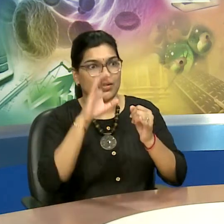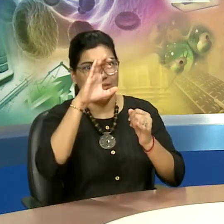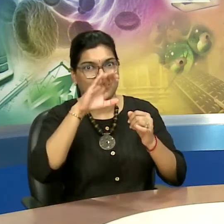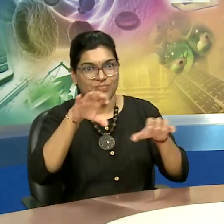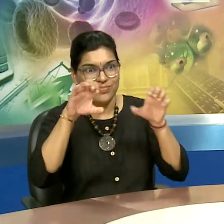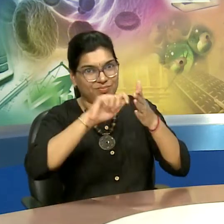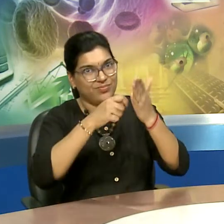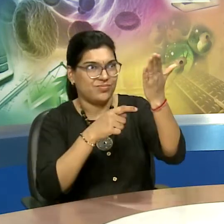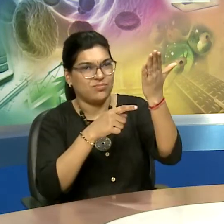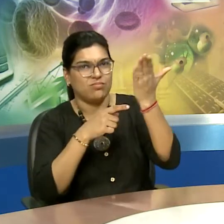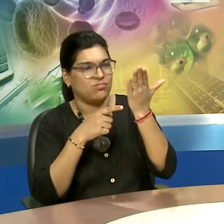separate